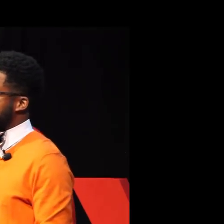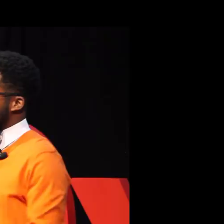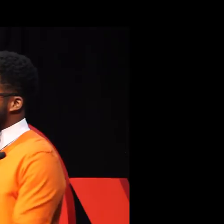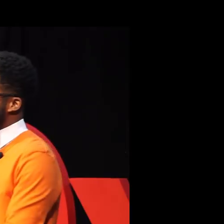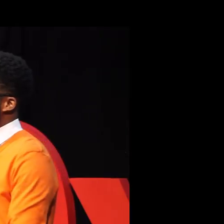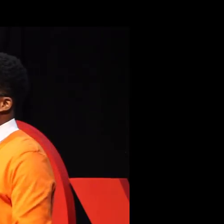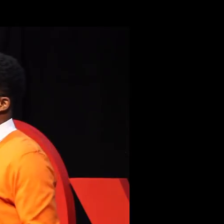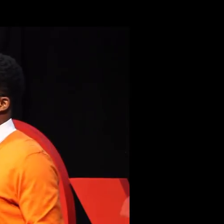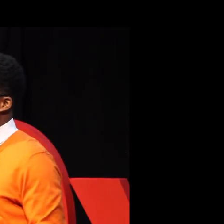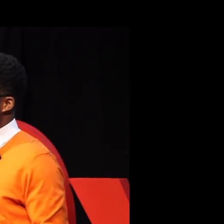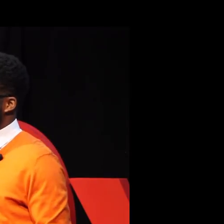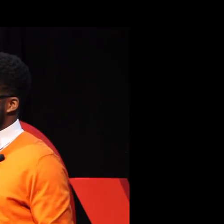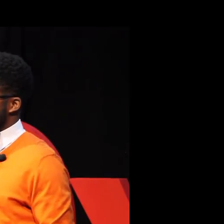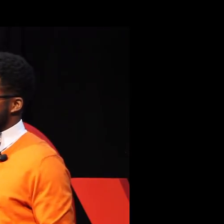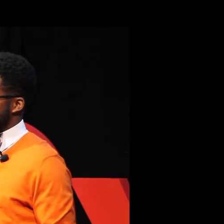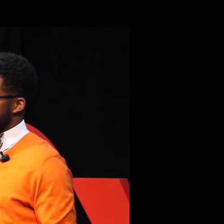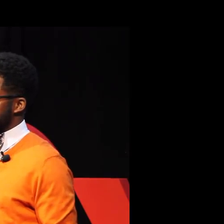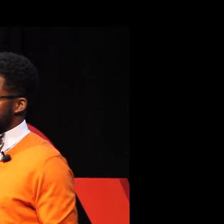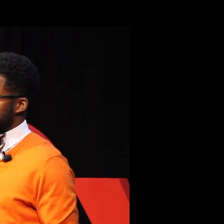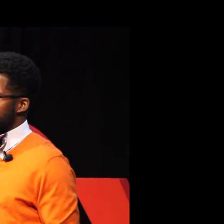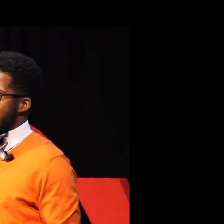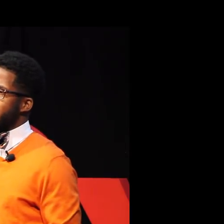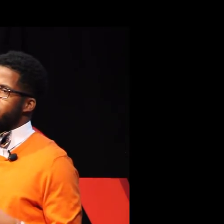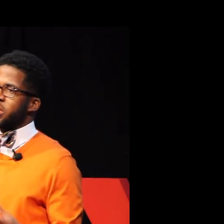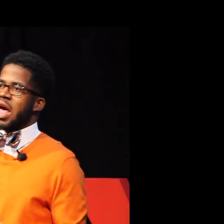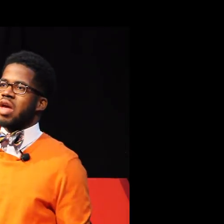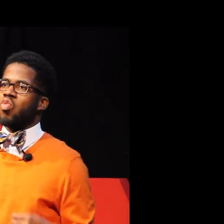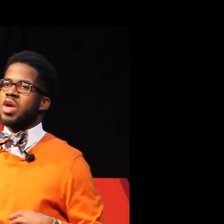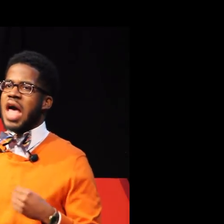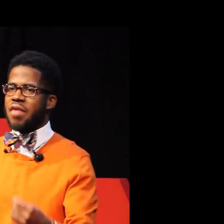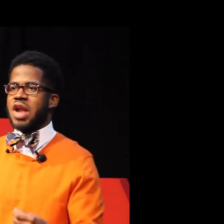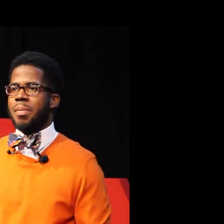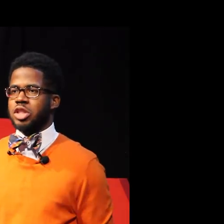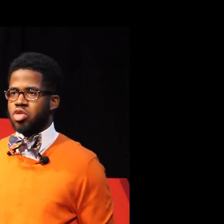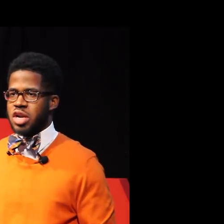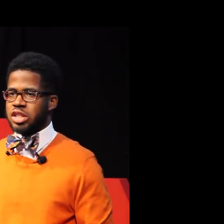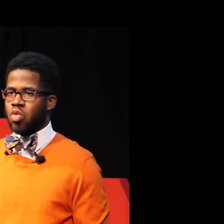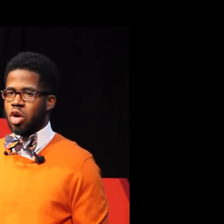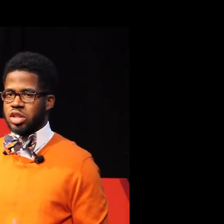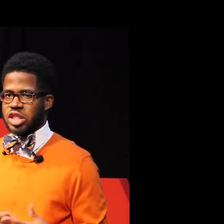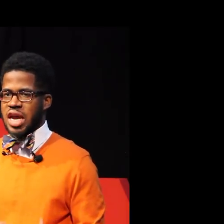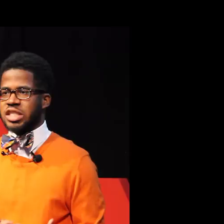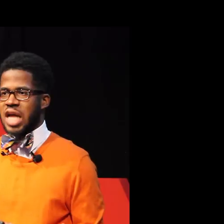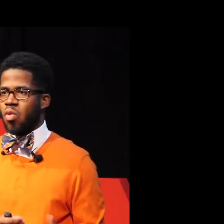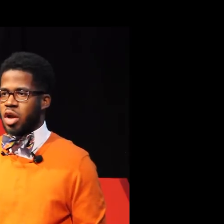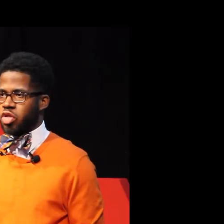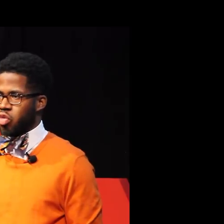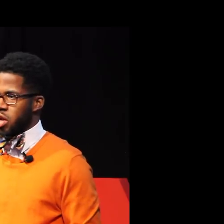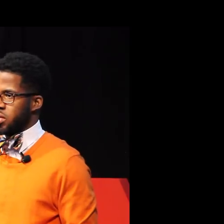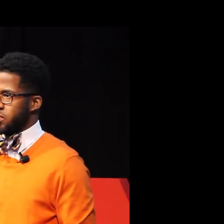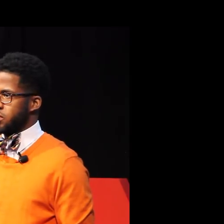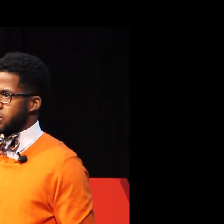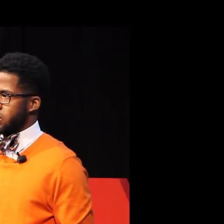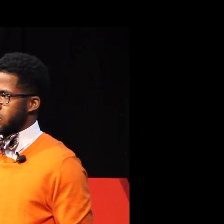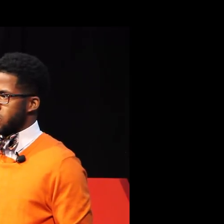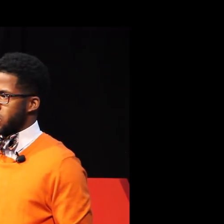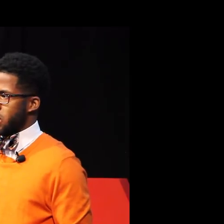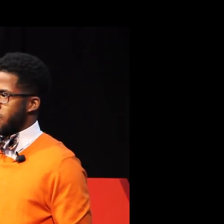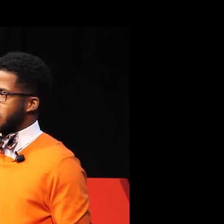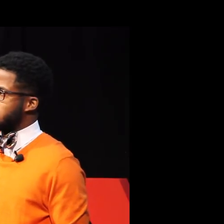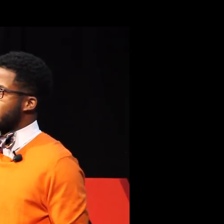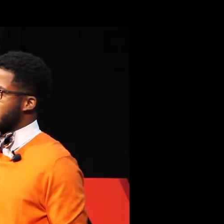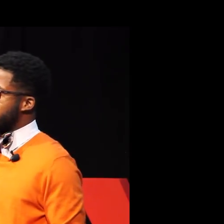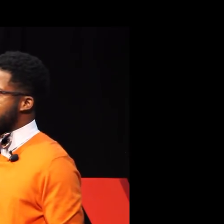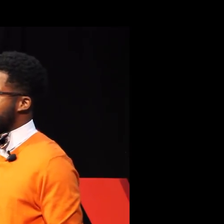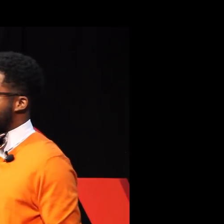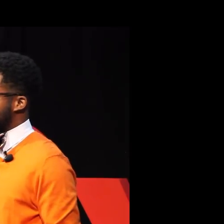to edit the blueprint to their futures. Every day, we have an opportunity to work to change that 1 in 3.